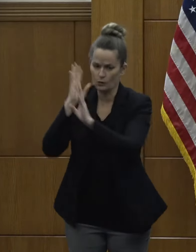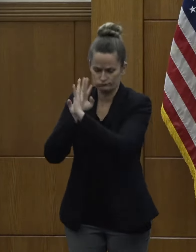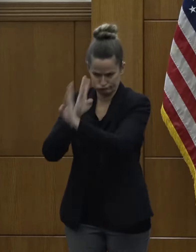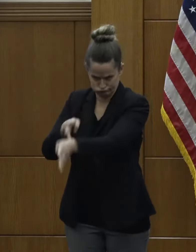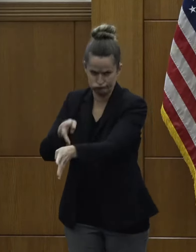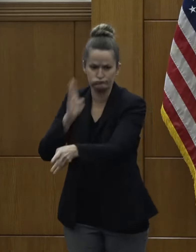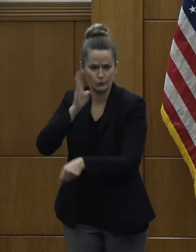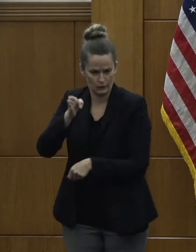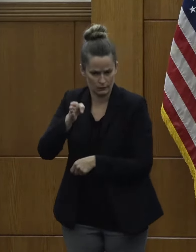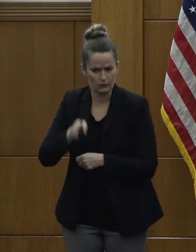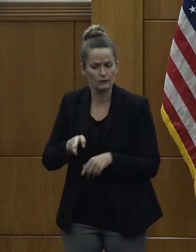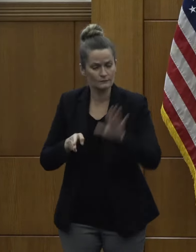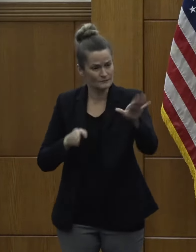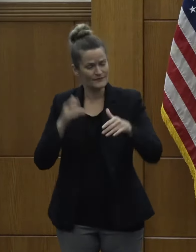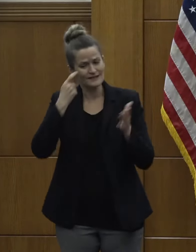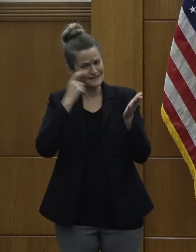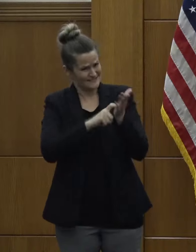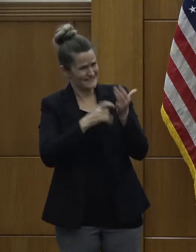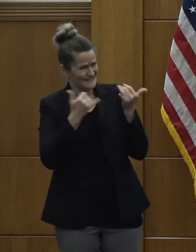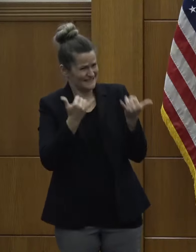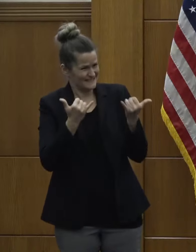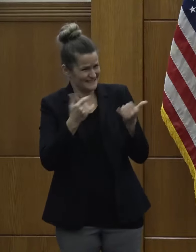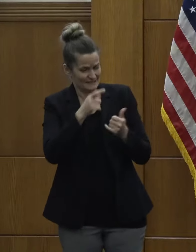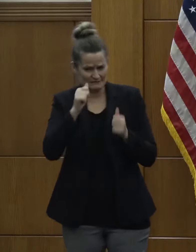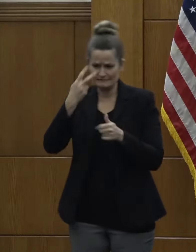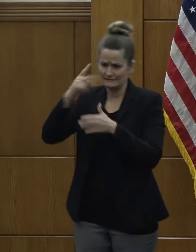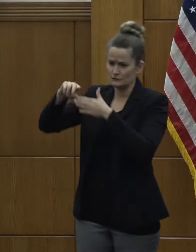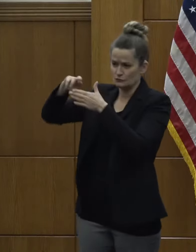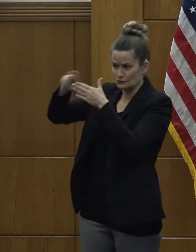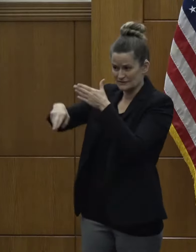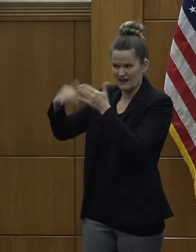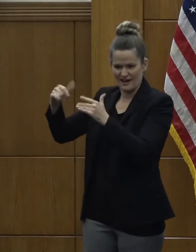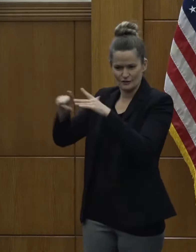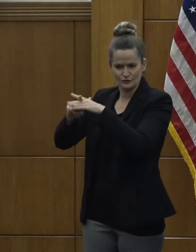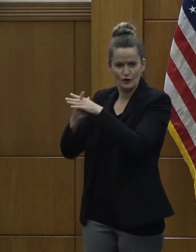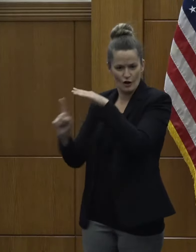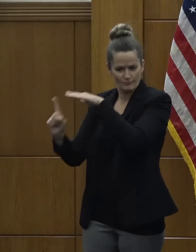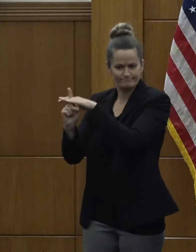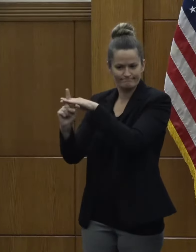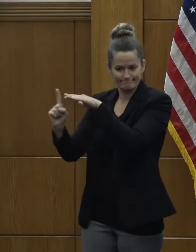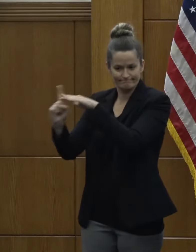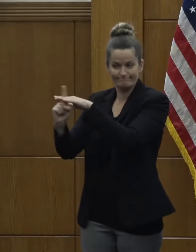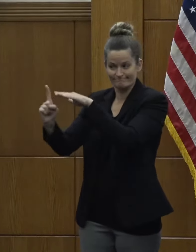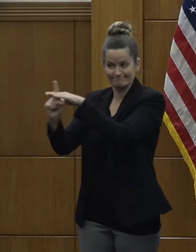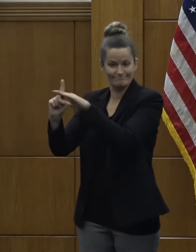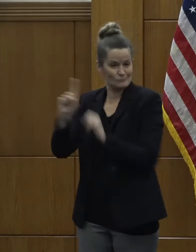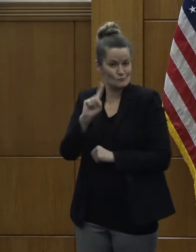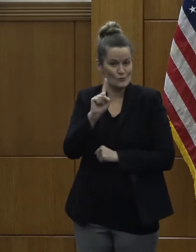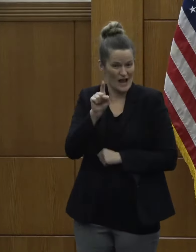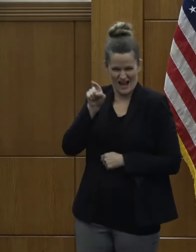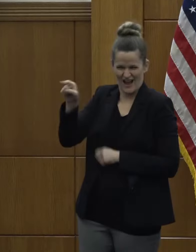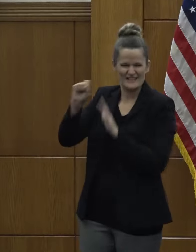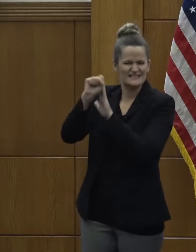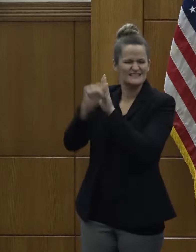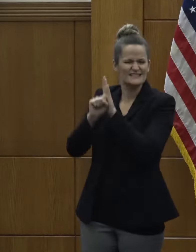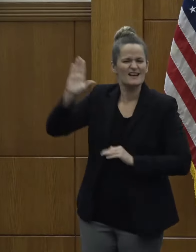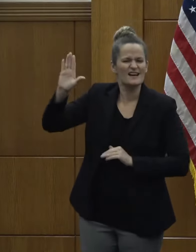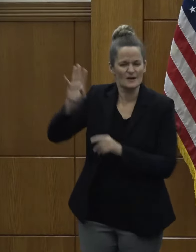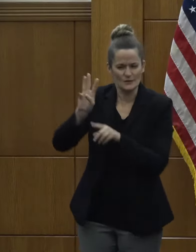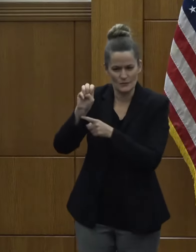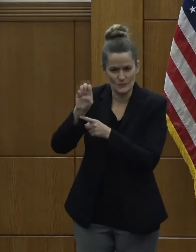the state website after polls close at 7 p.m. And we're going to go ahead and do a brief